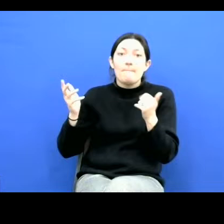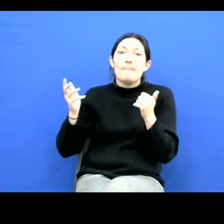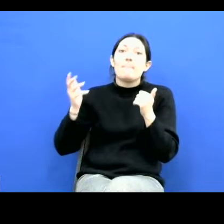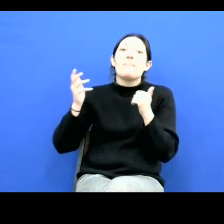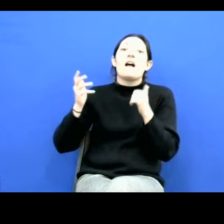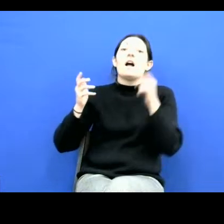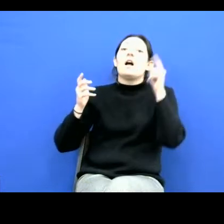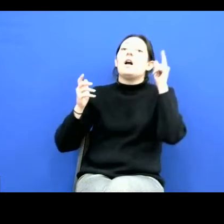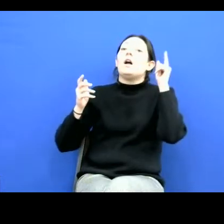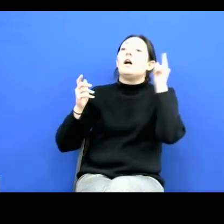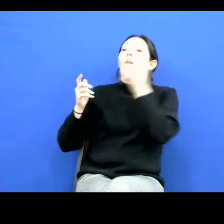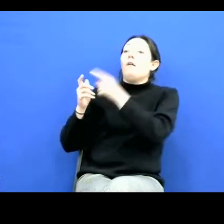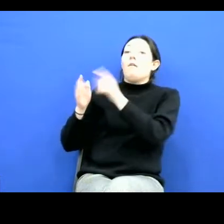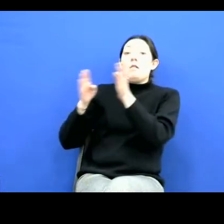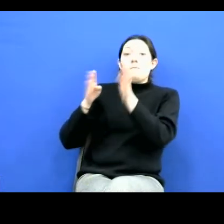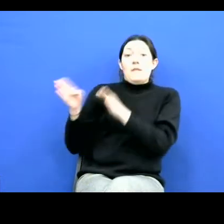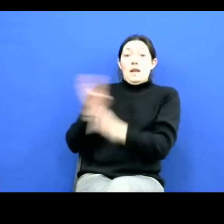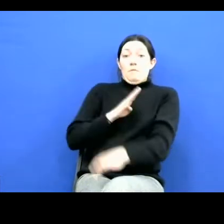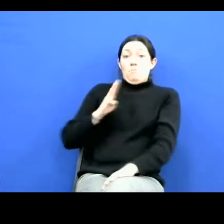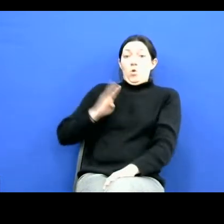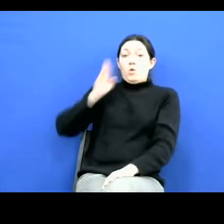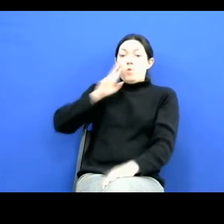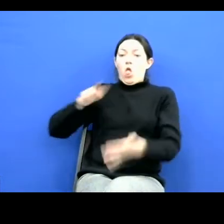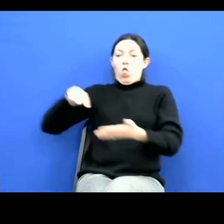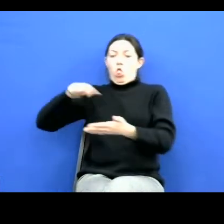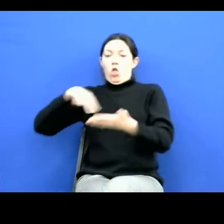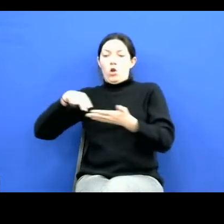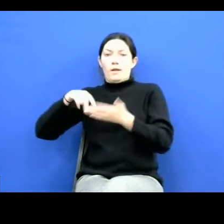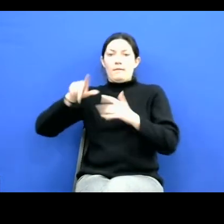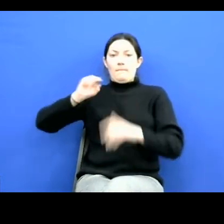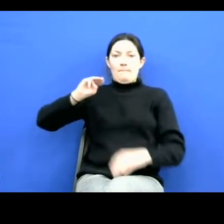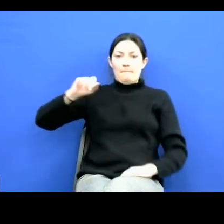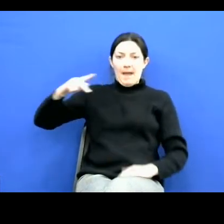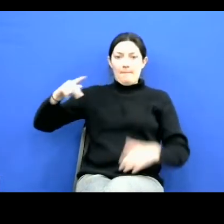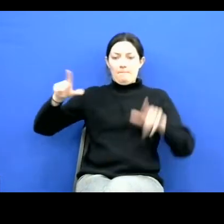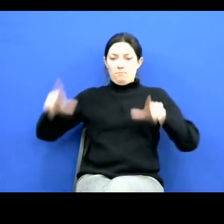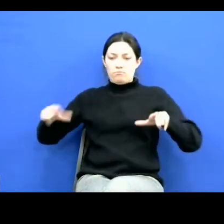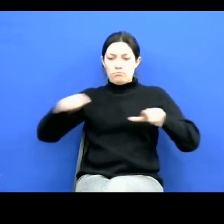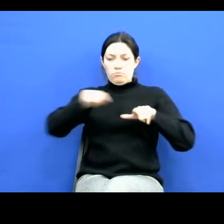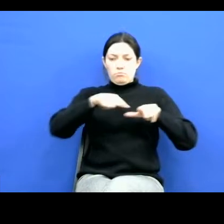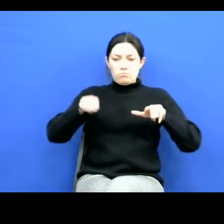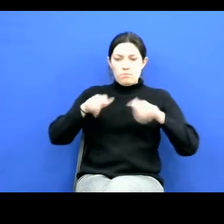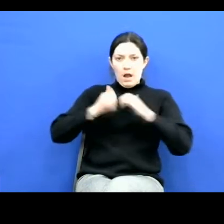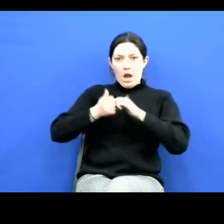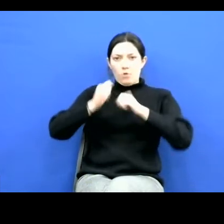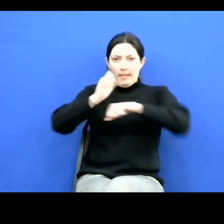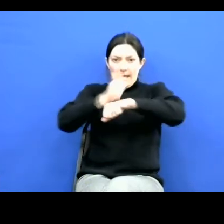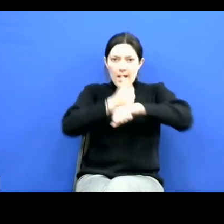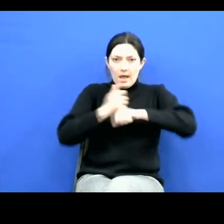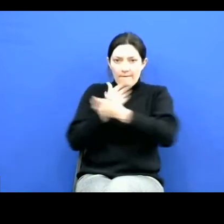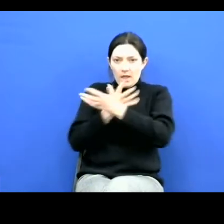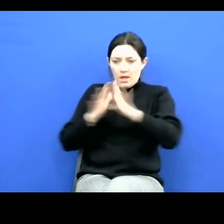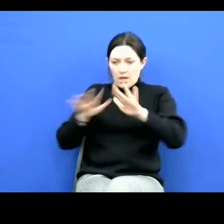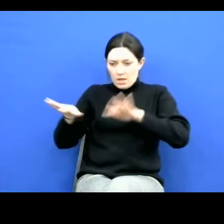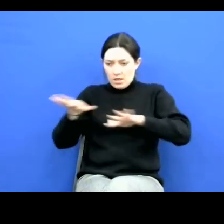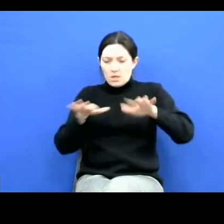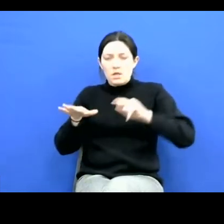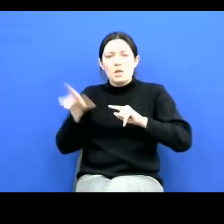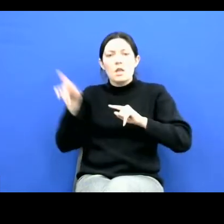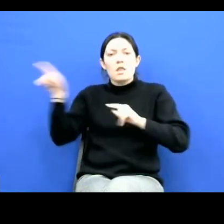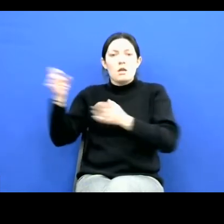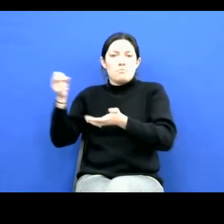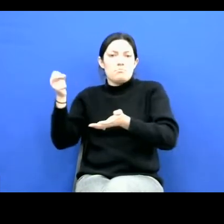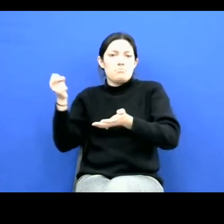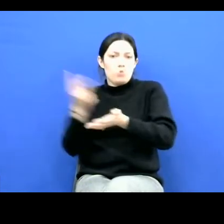they look at how the plan is laid out, how all that stuff works in terms of, but the site plan approval